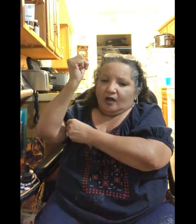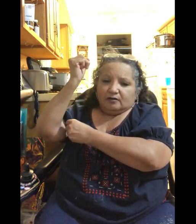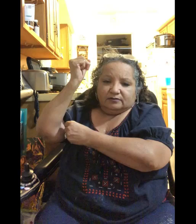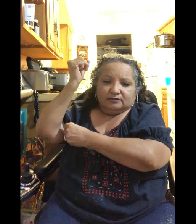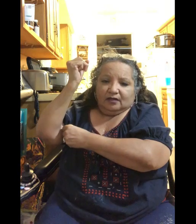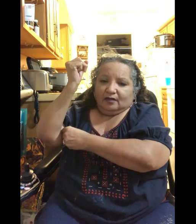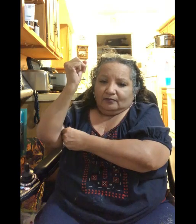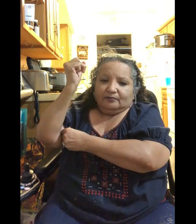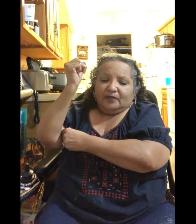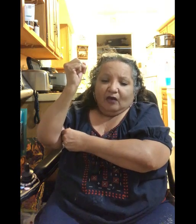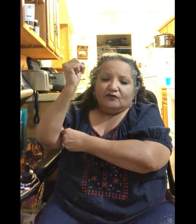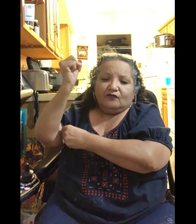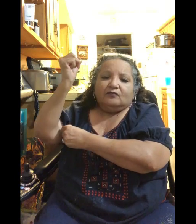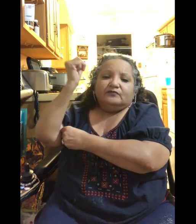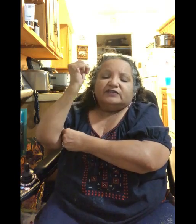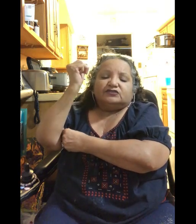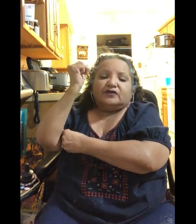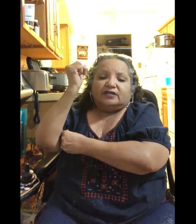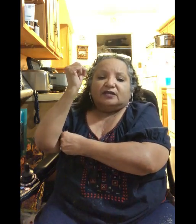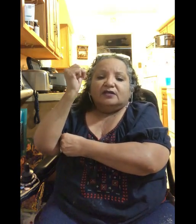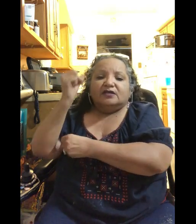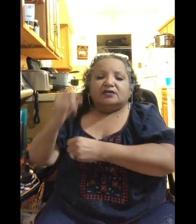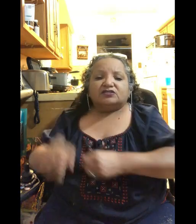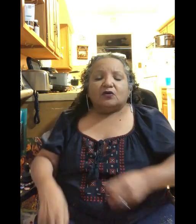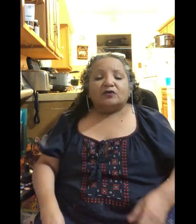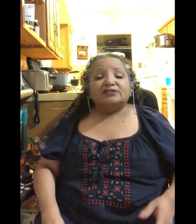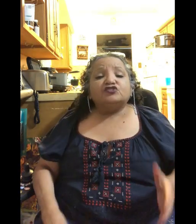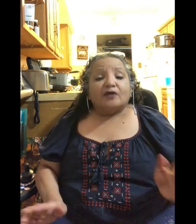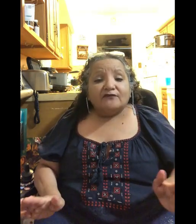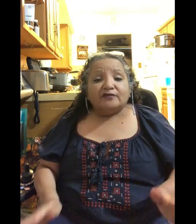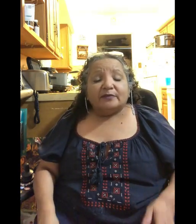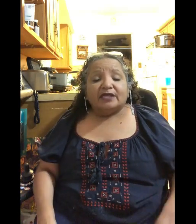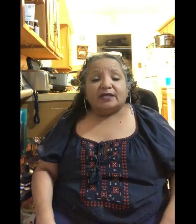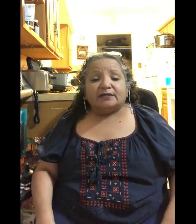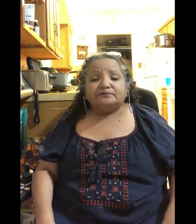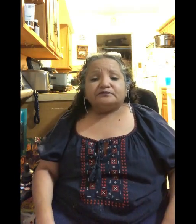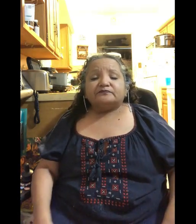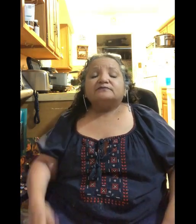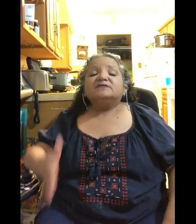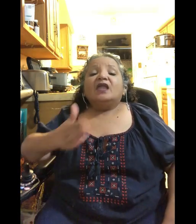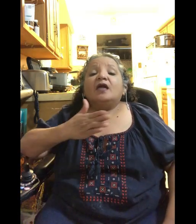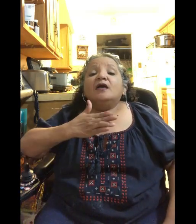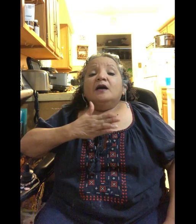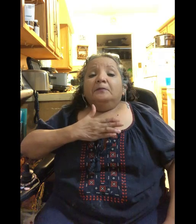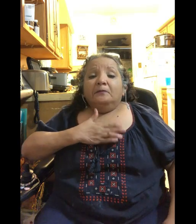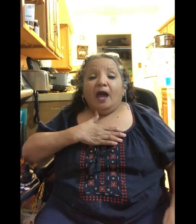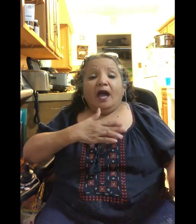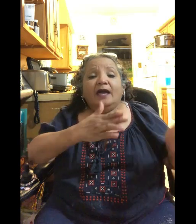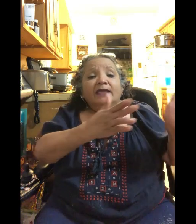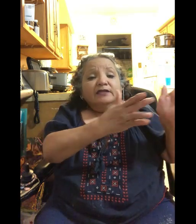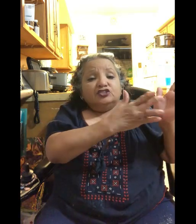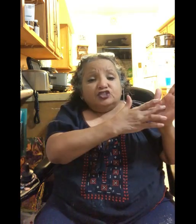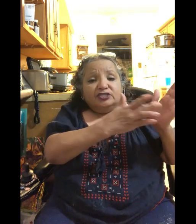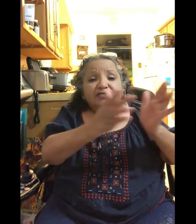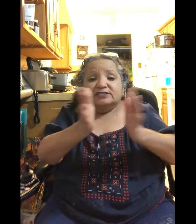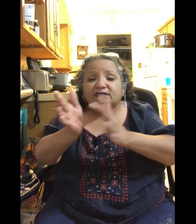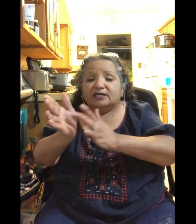strong, powerful strength. So let's try it from the beginning. My